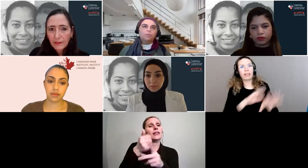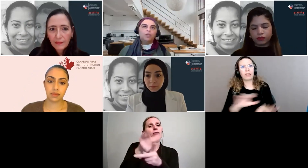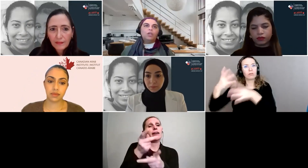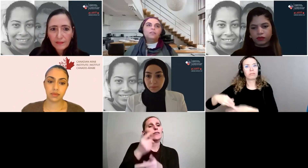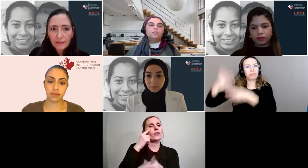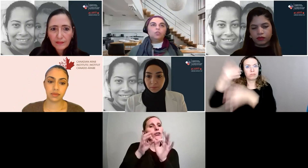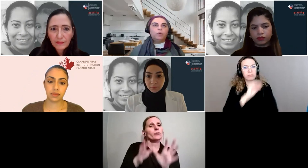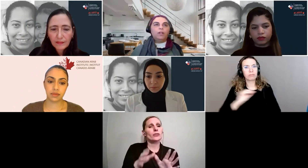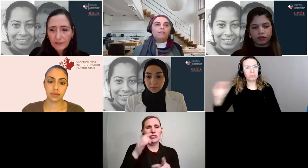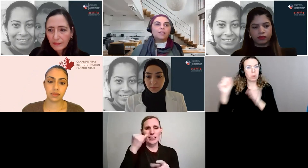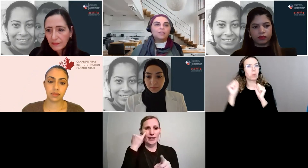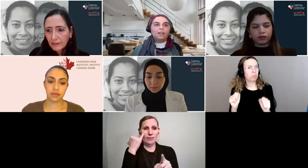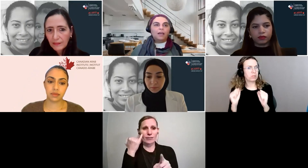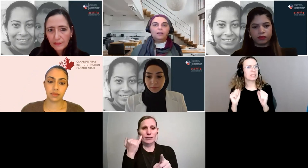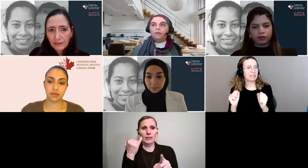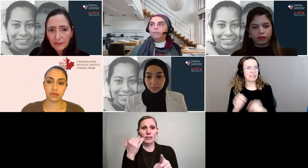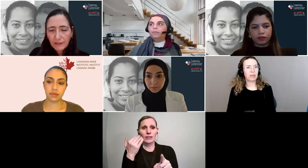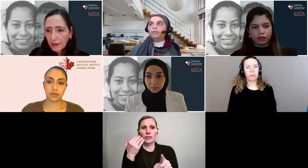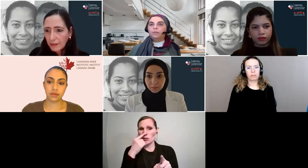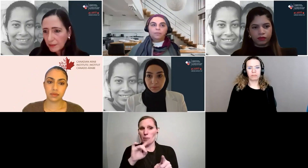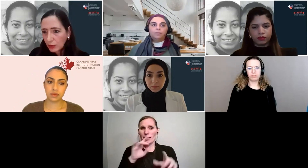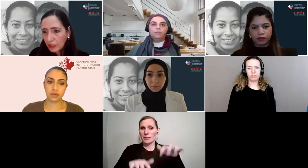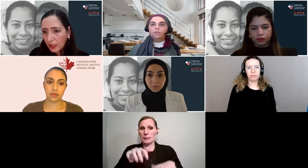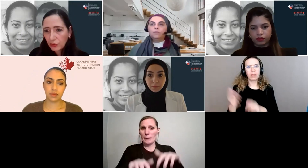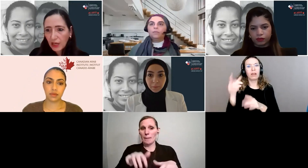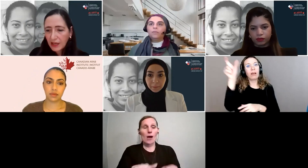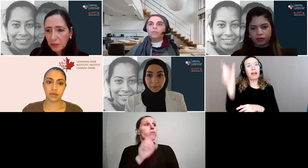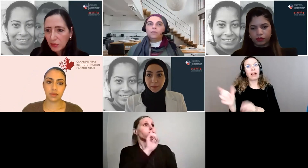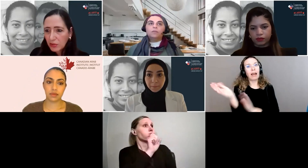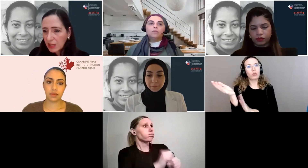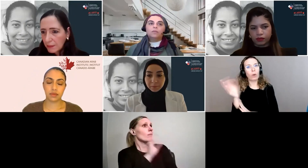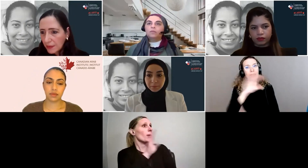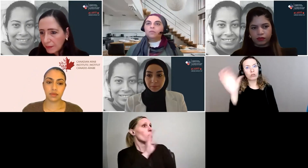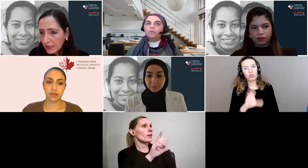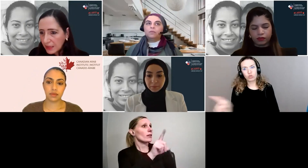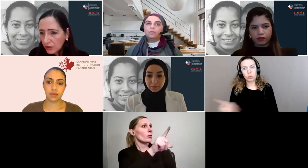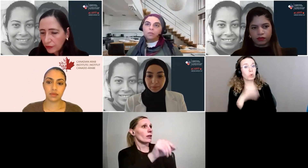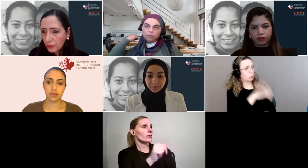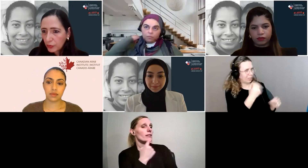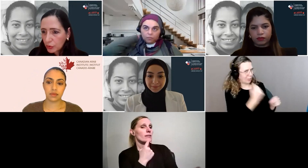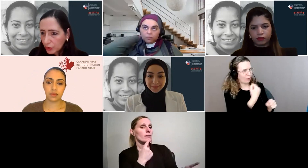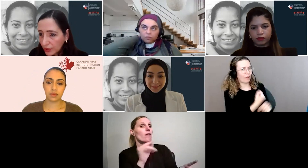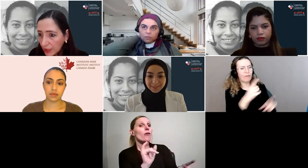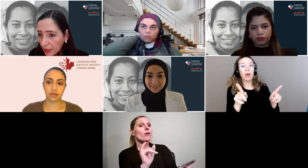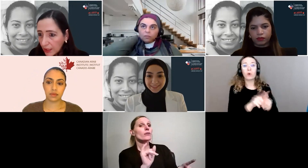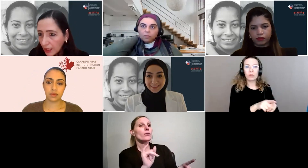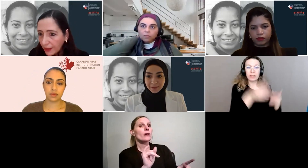our chat so people have access to that. Absolutely, I'll do that. And I'm also seeing a message here from